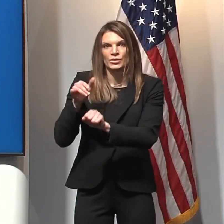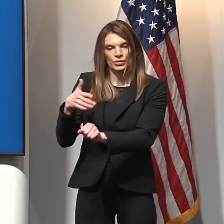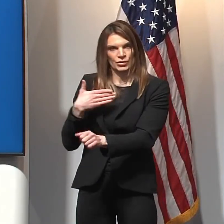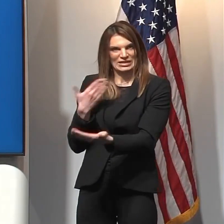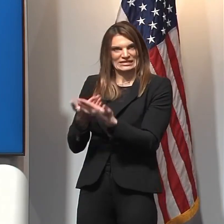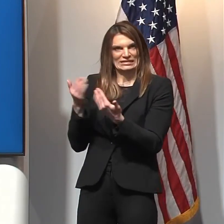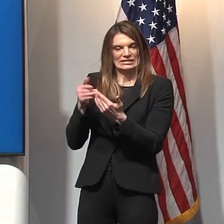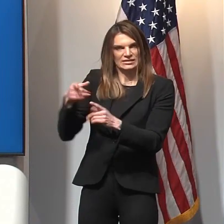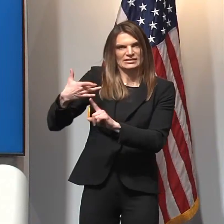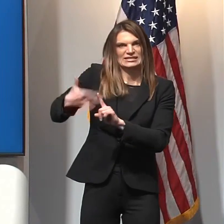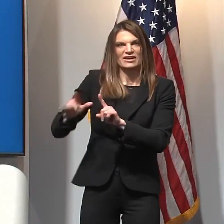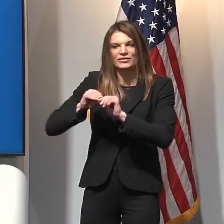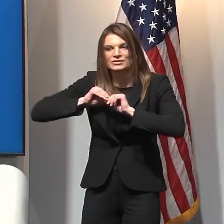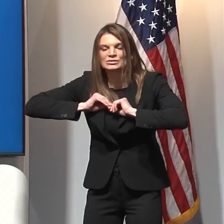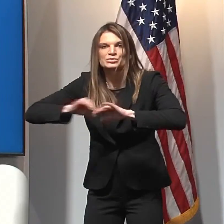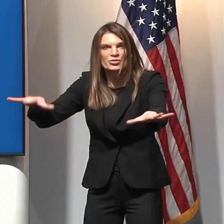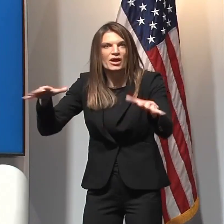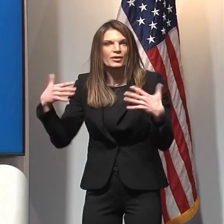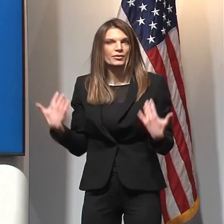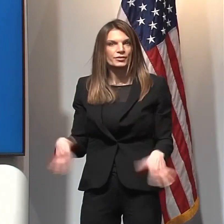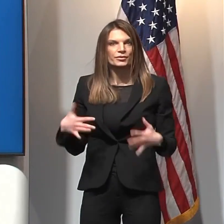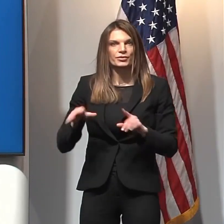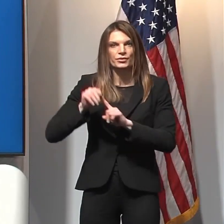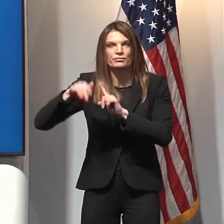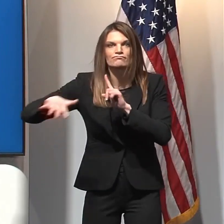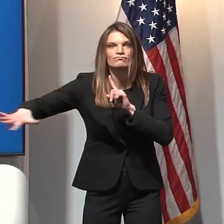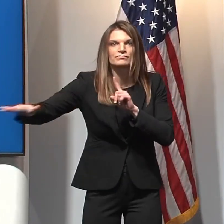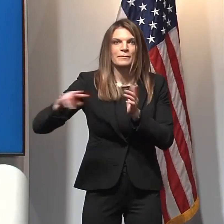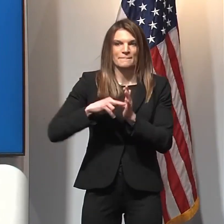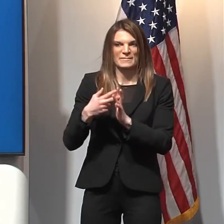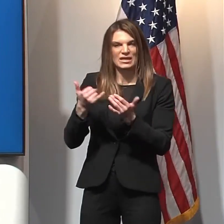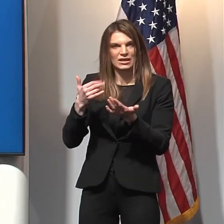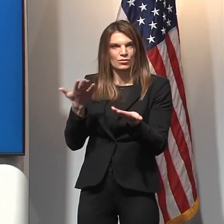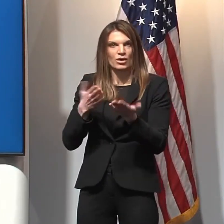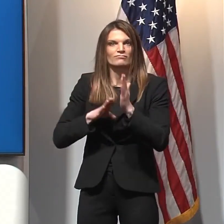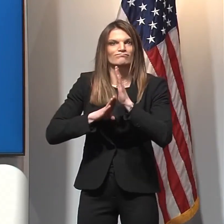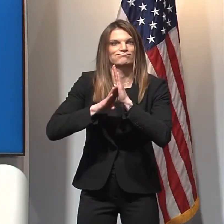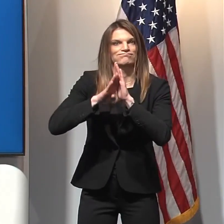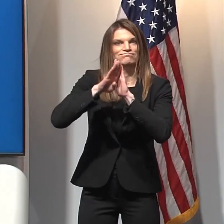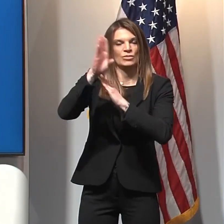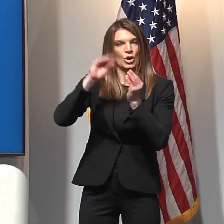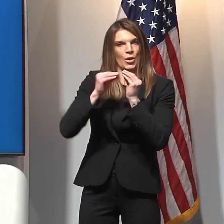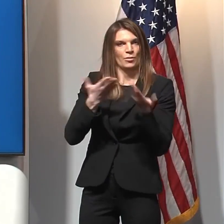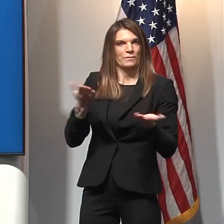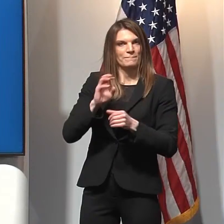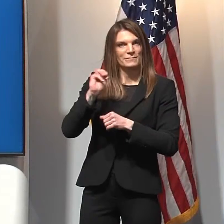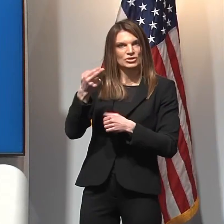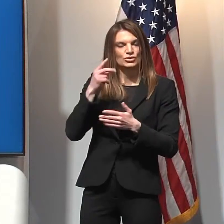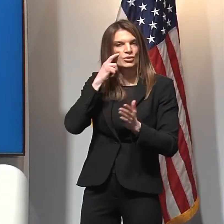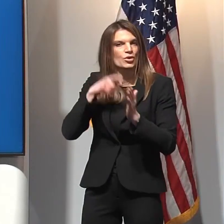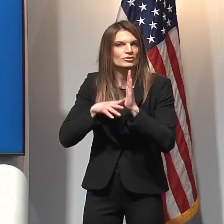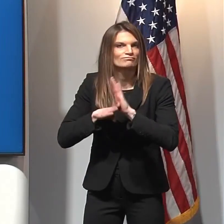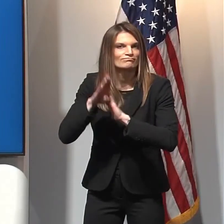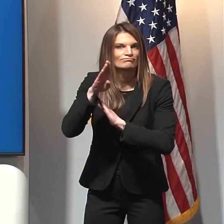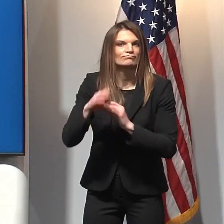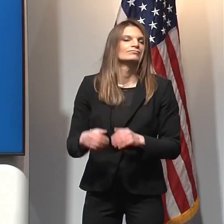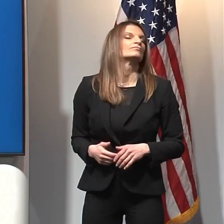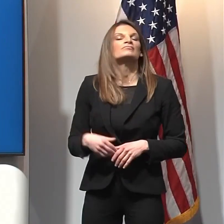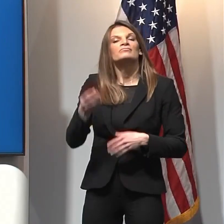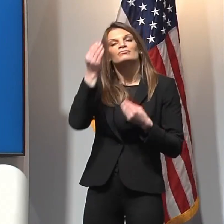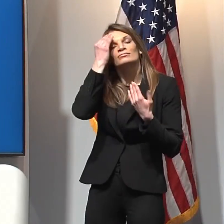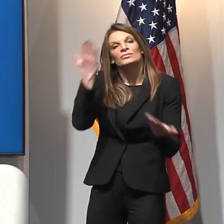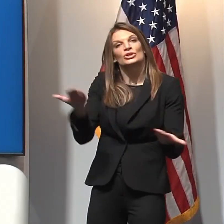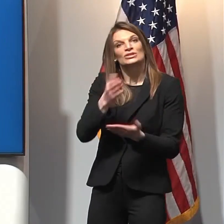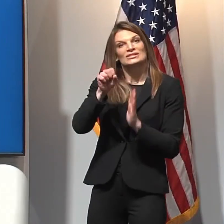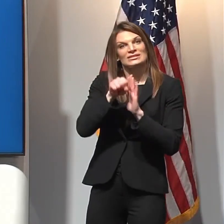more likely to spread to more people, which can cause an exponential increase in cases. Our state lab is one of the